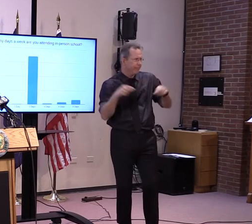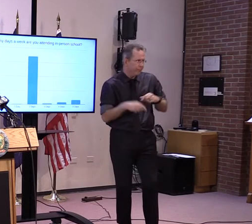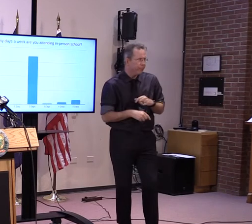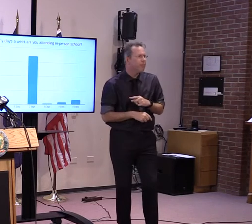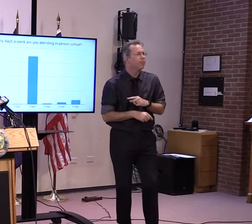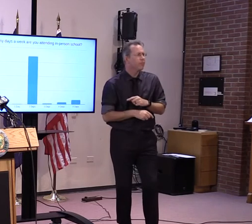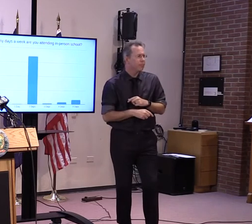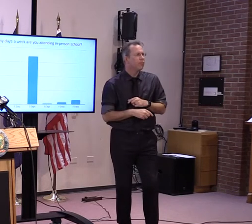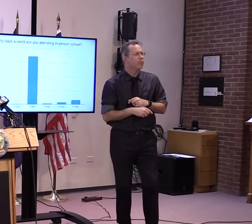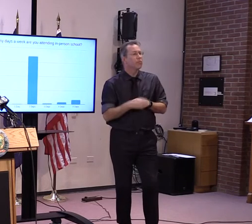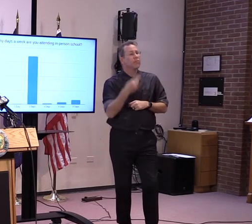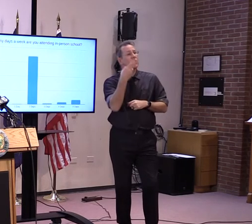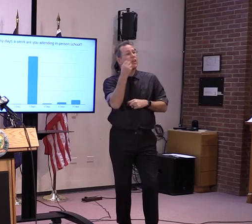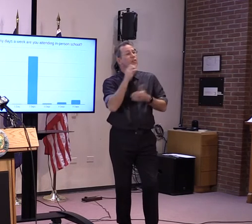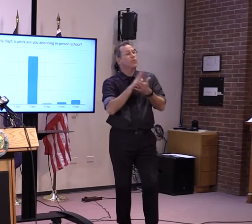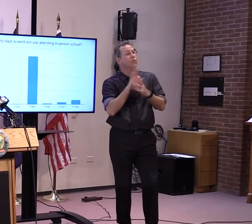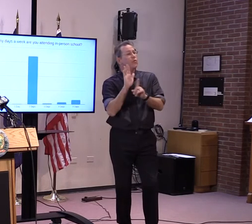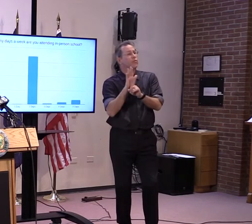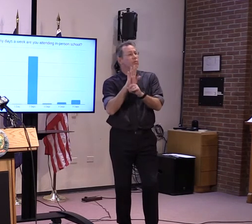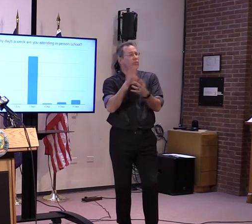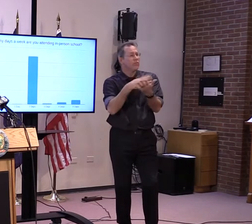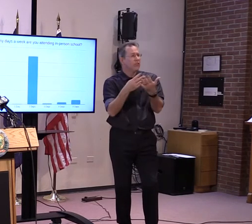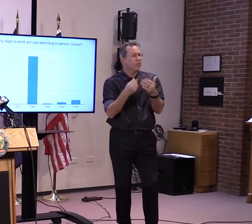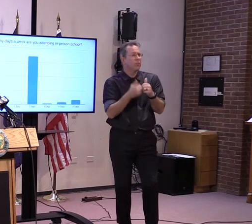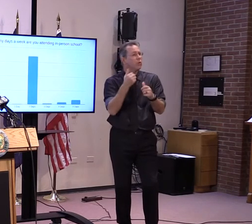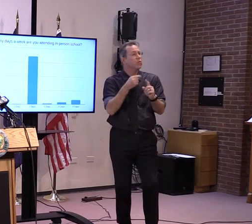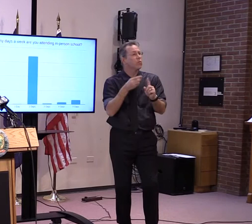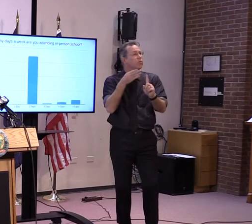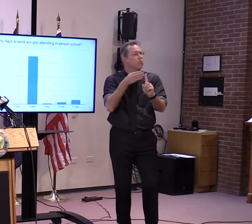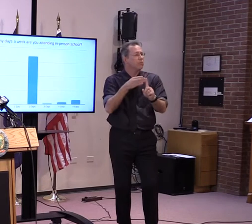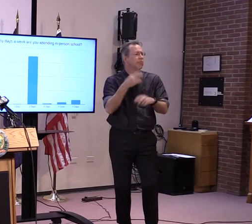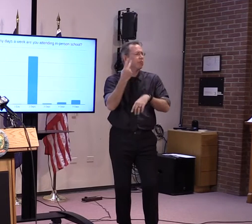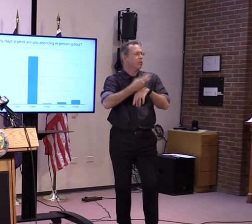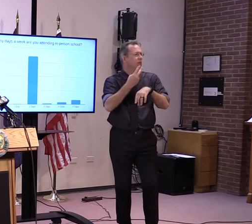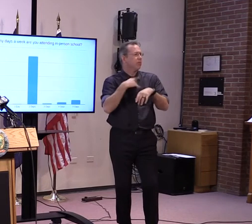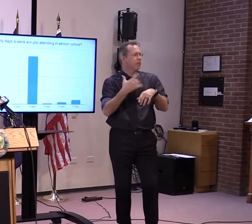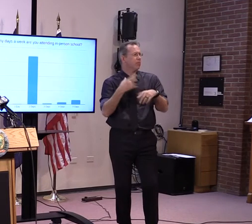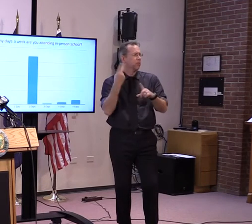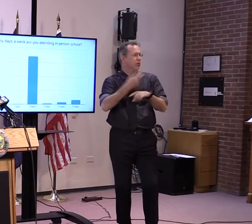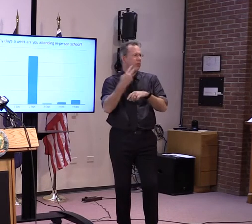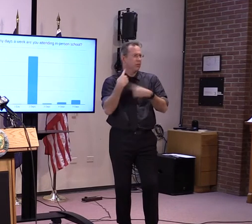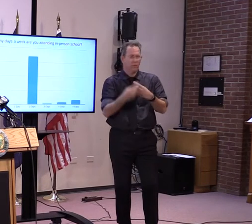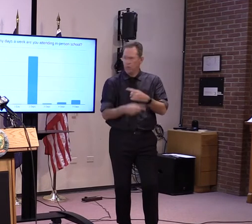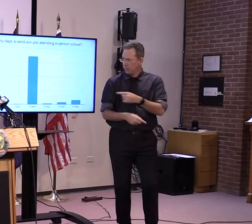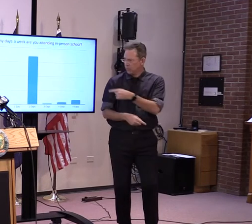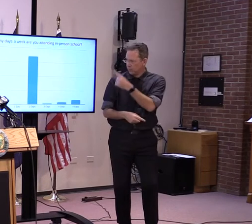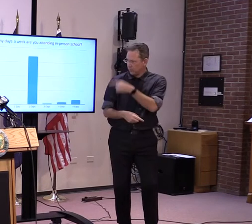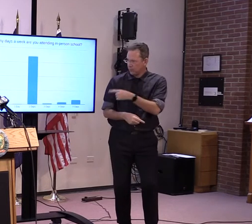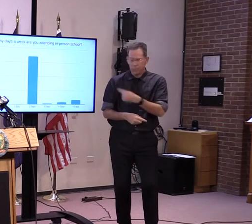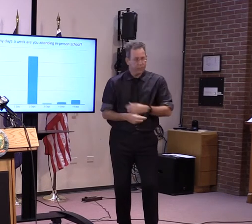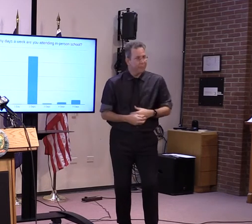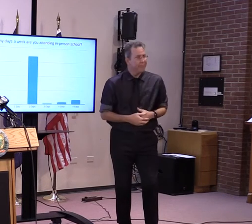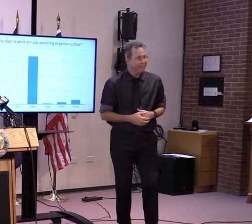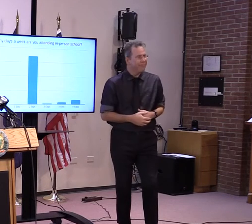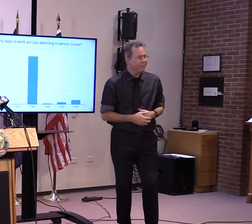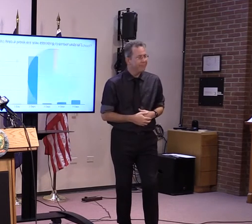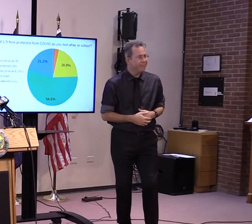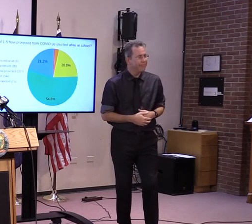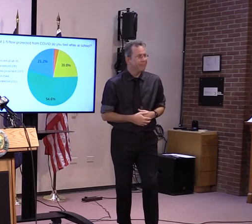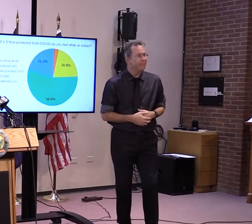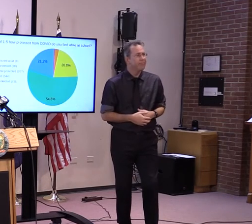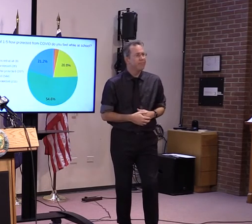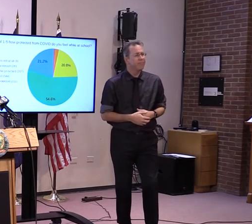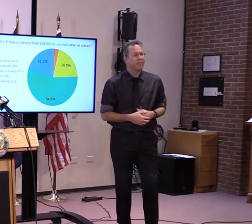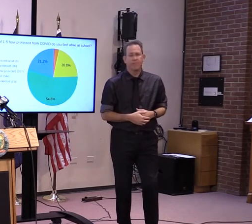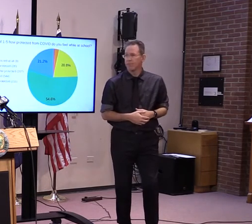of students have been going 2 days a week, and then the rest have either been staying home or been going 1, 3, or 5 days a week. Next slide,